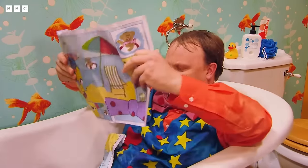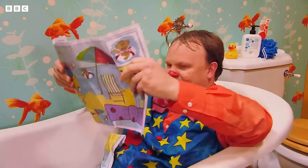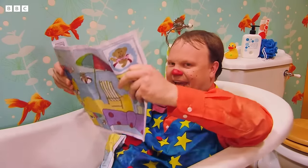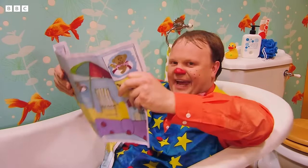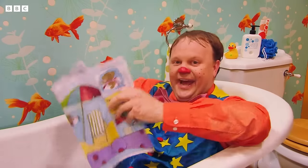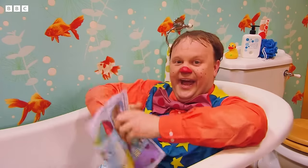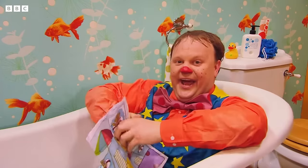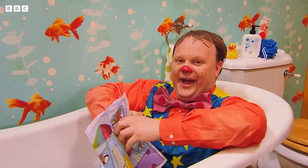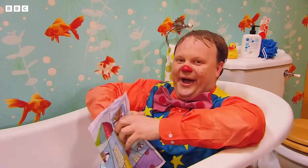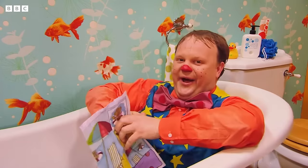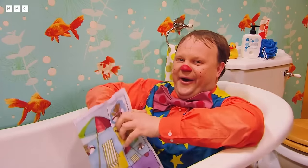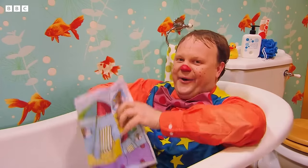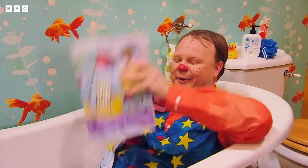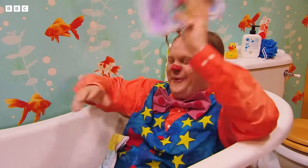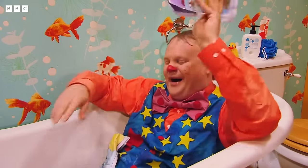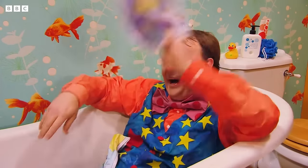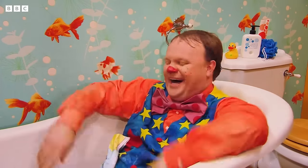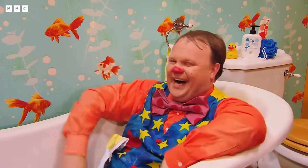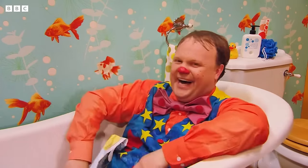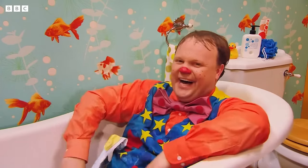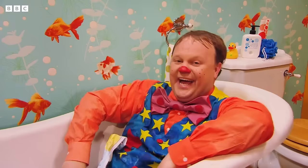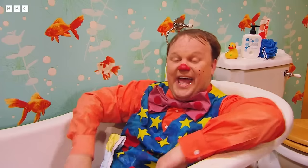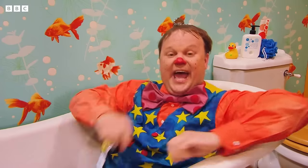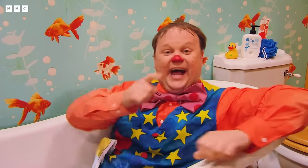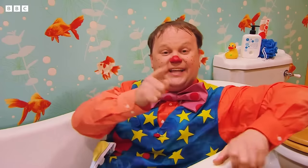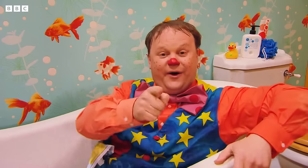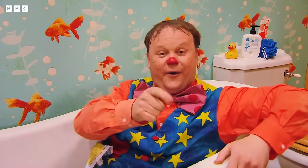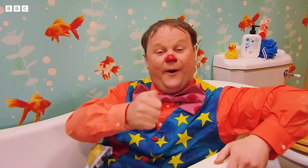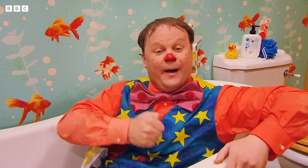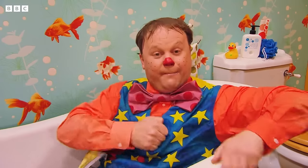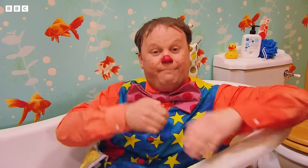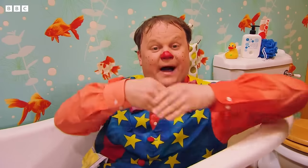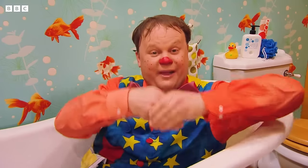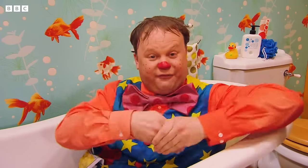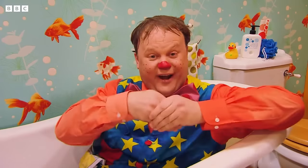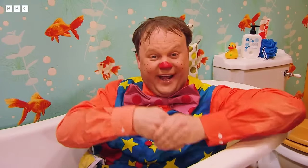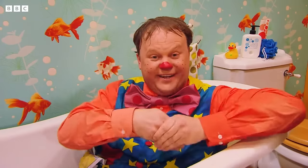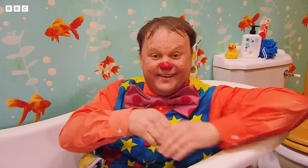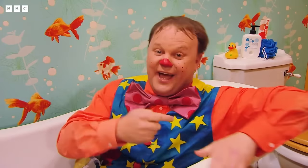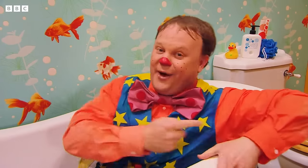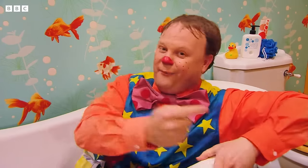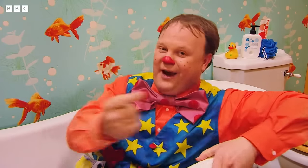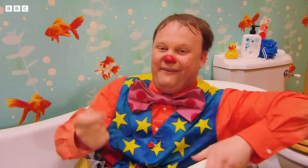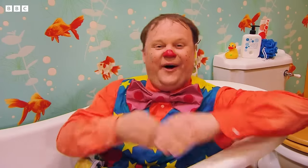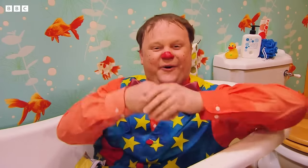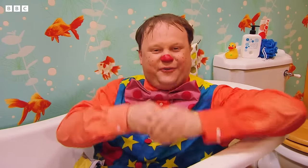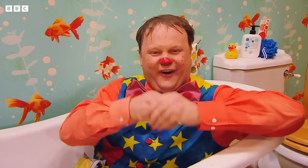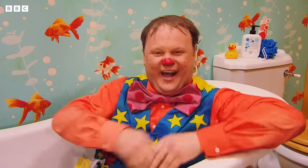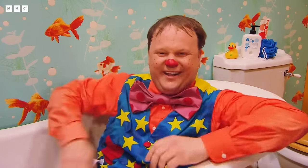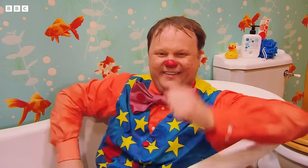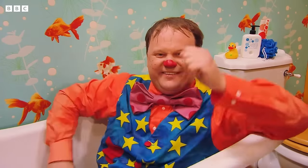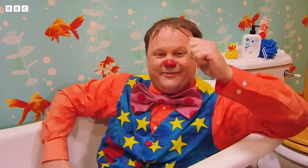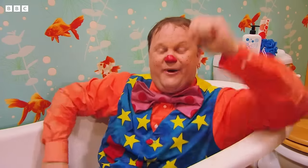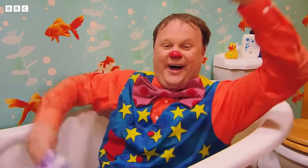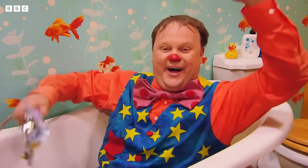Tumble. You're a funny friend. And you're my friend. We're all friends.